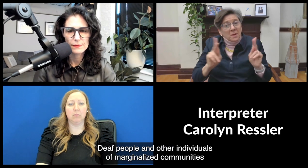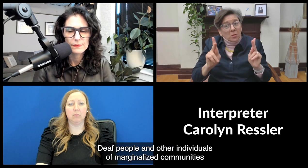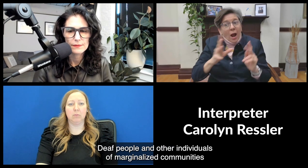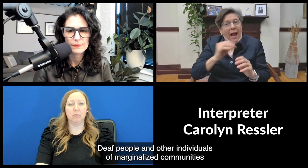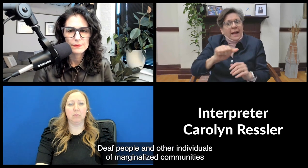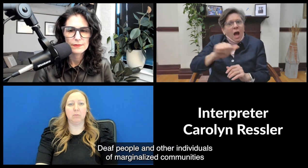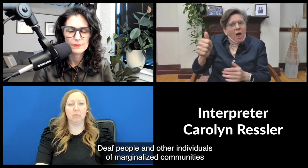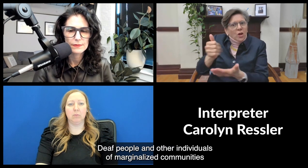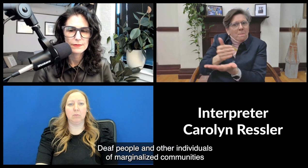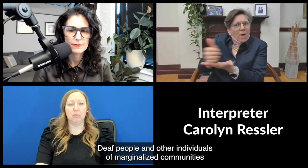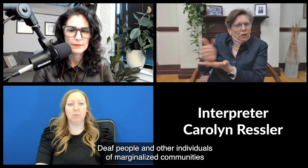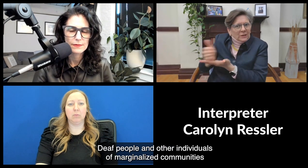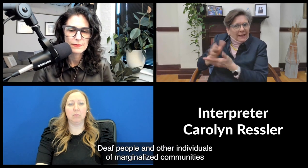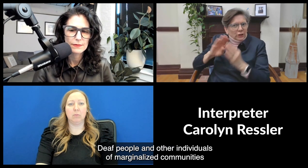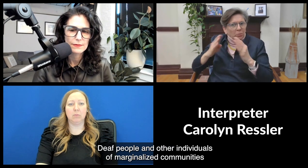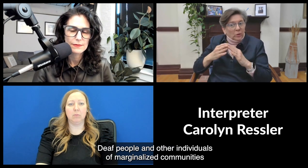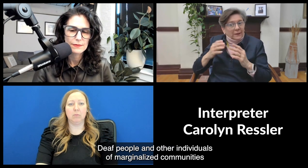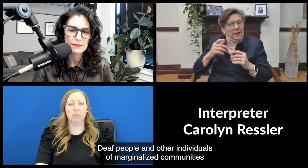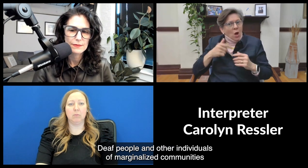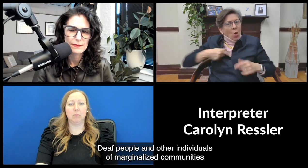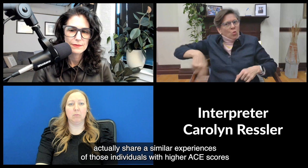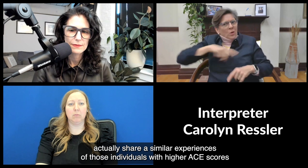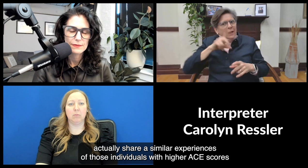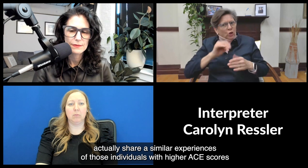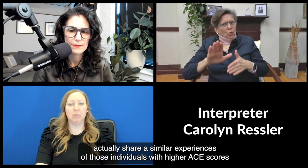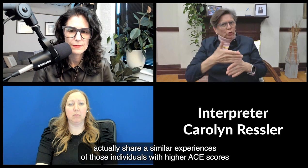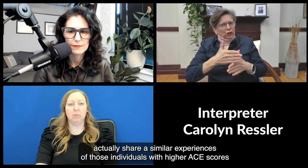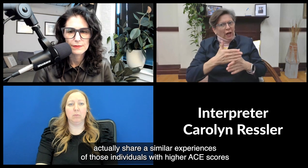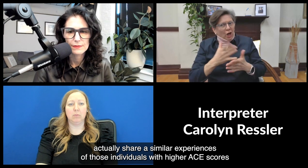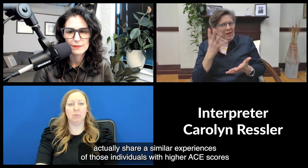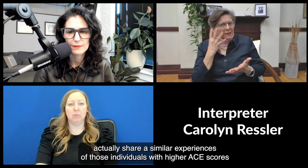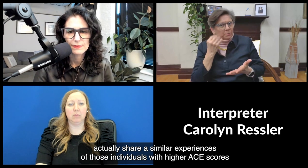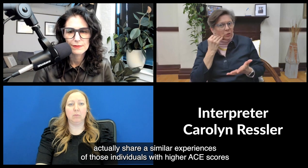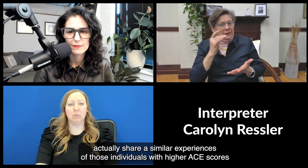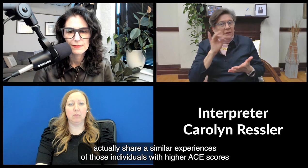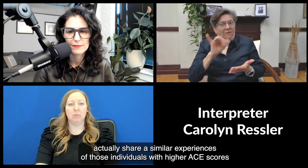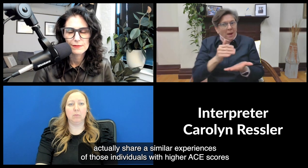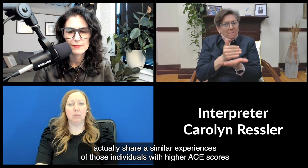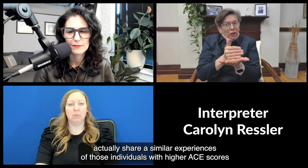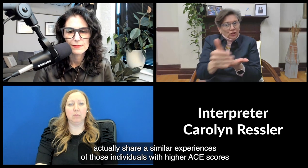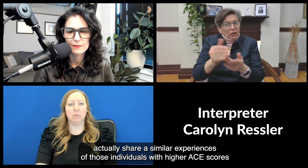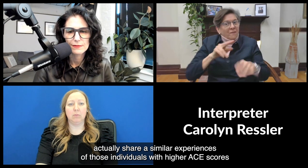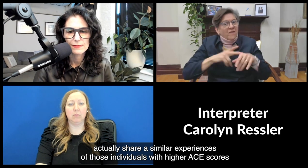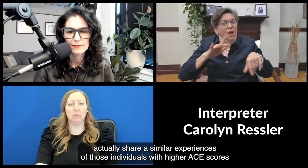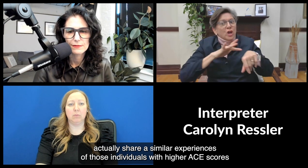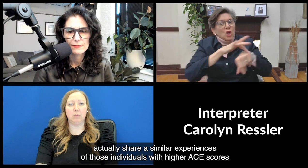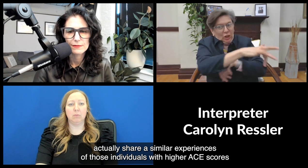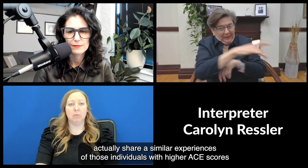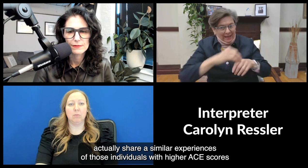conditions or other conditions. Deaf people and other individuals of marginalized communities actually share a similar experience